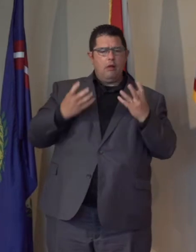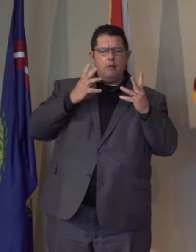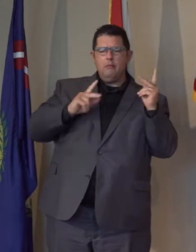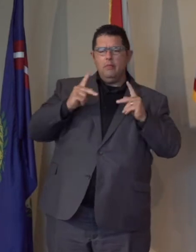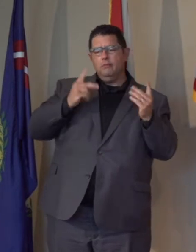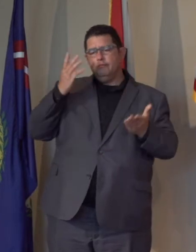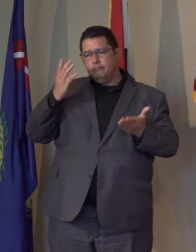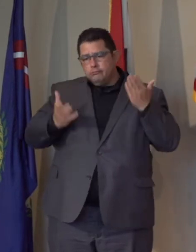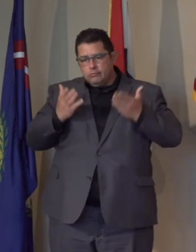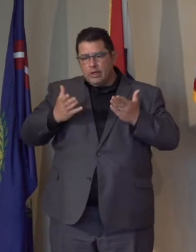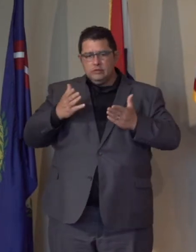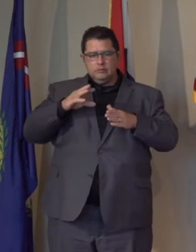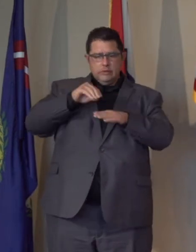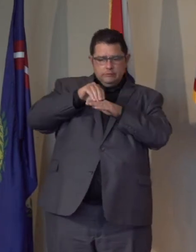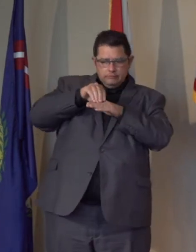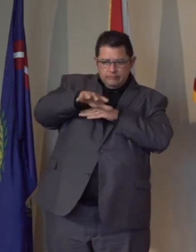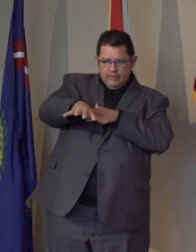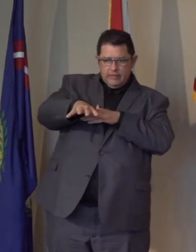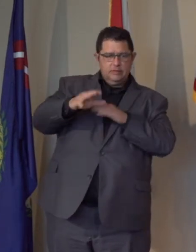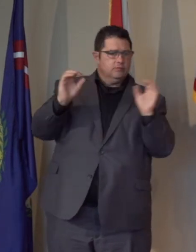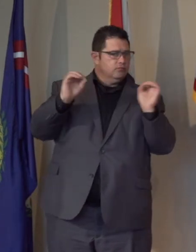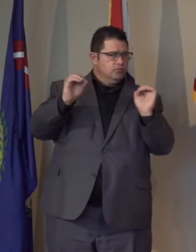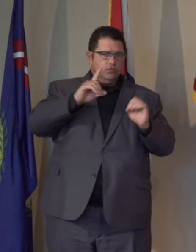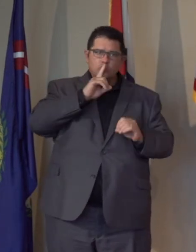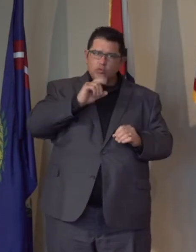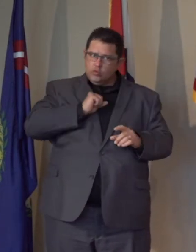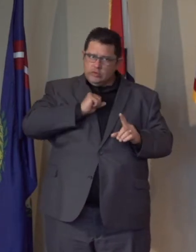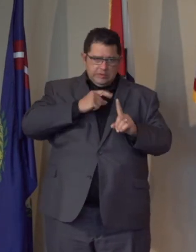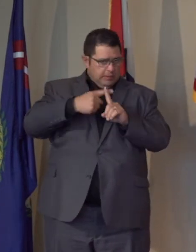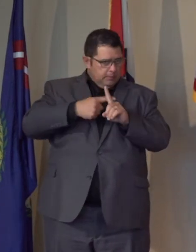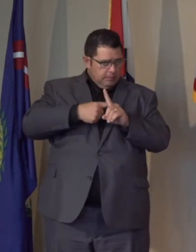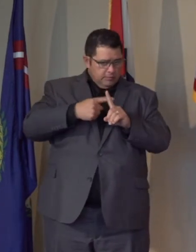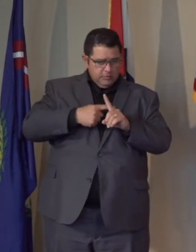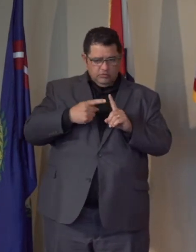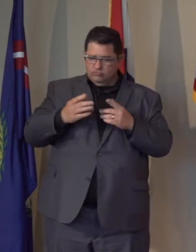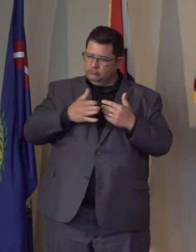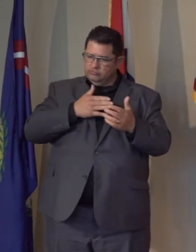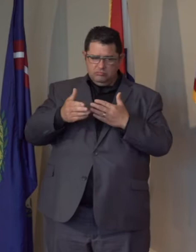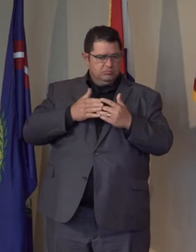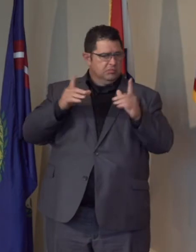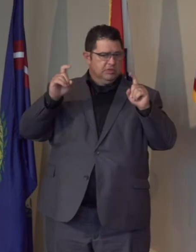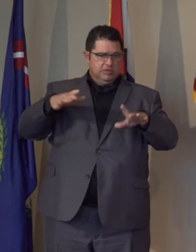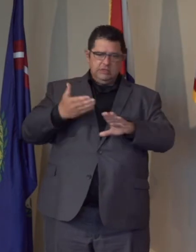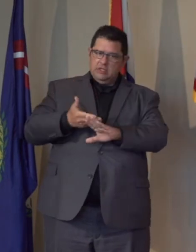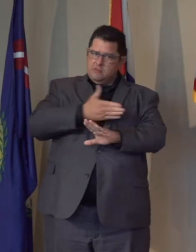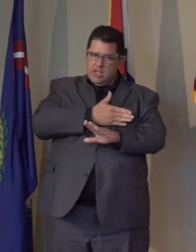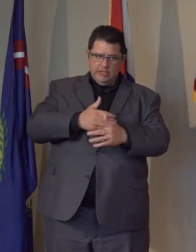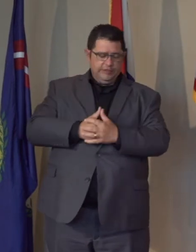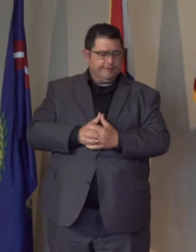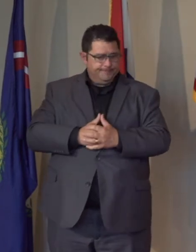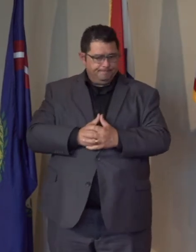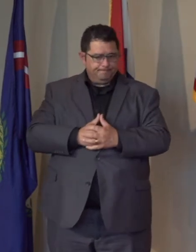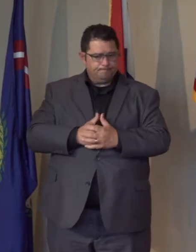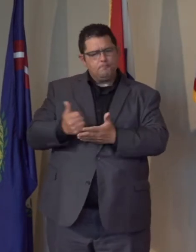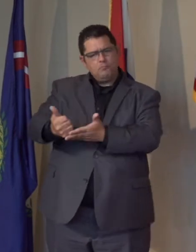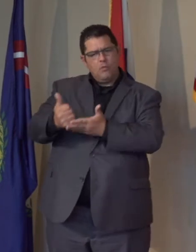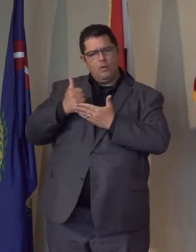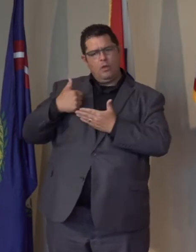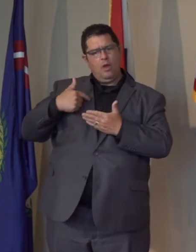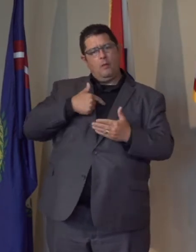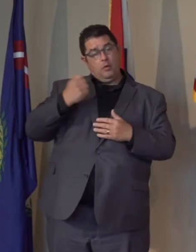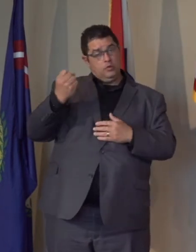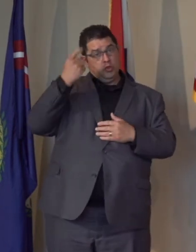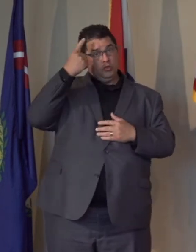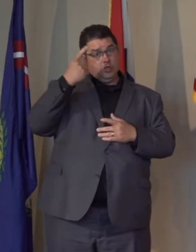with COVID-19 without showing any symptoms, regardless of being tested in the past. It'll help us understand